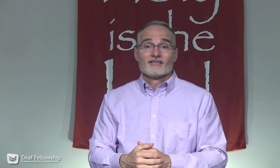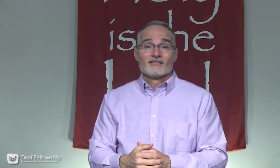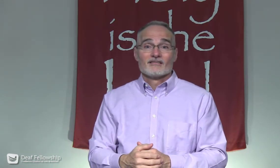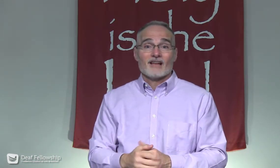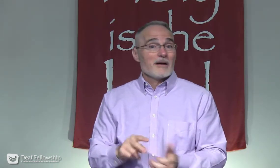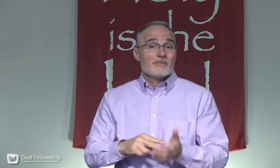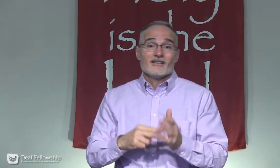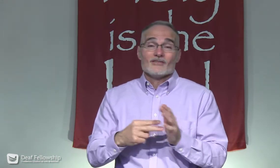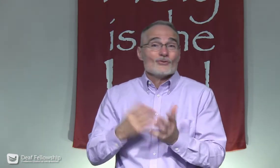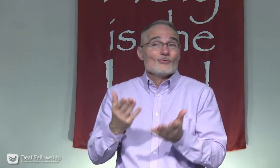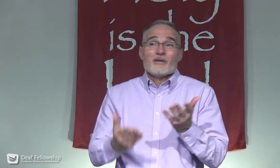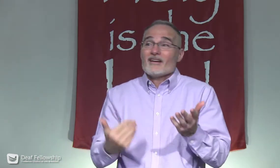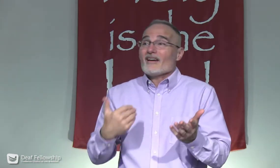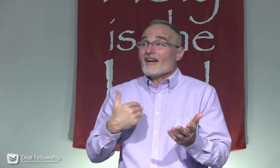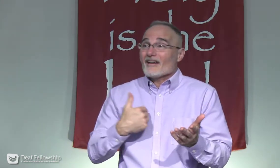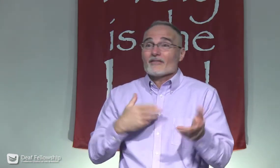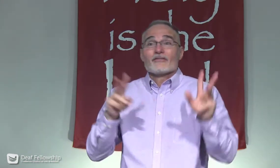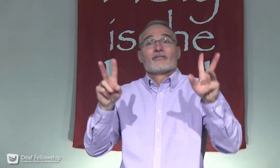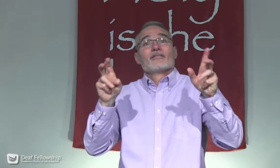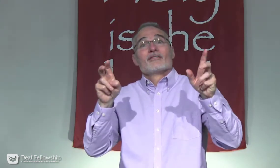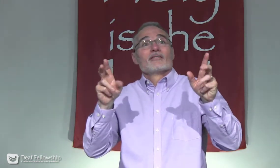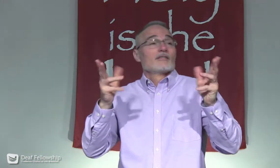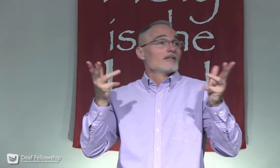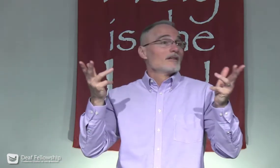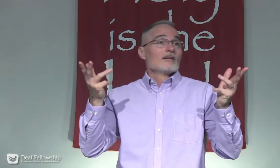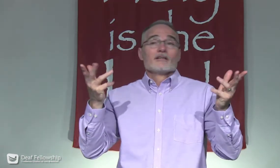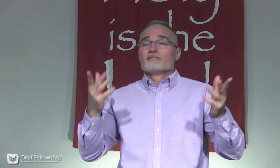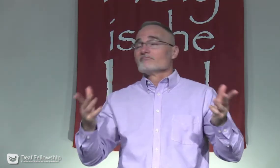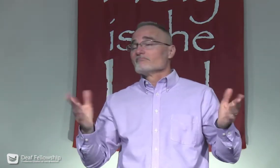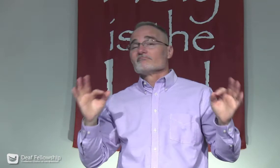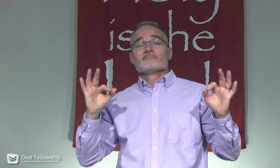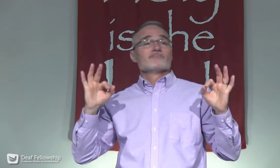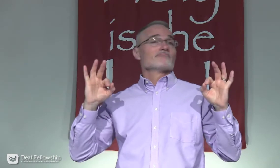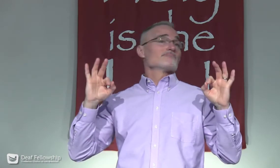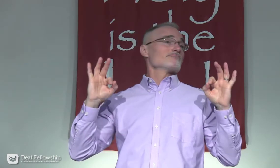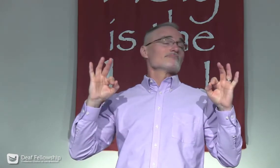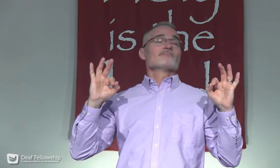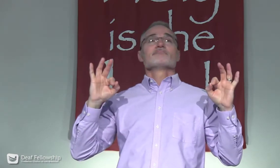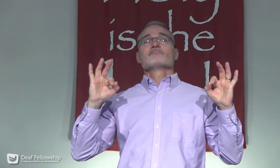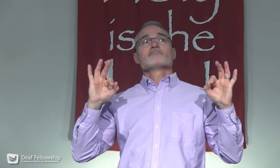23. You may have everything. I mean, you may have